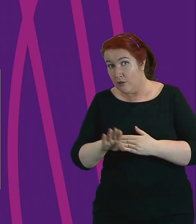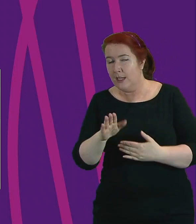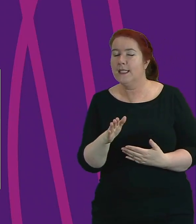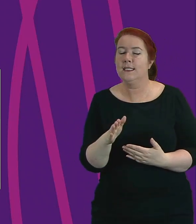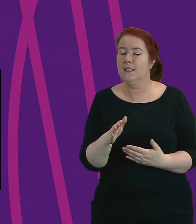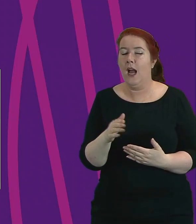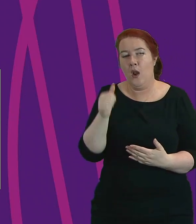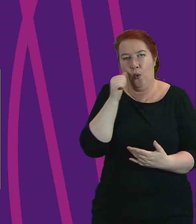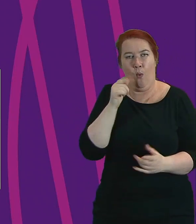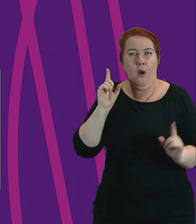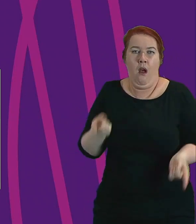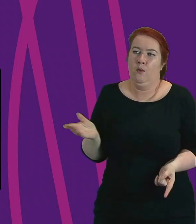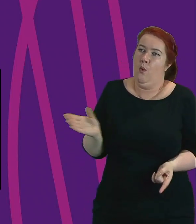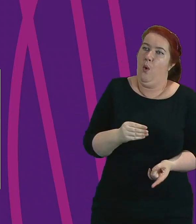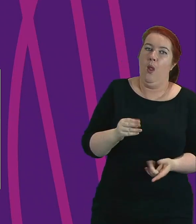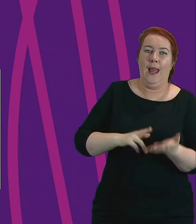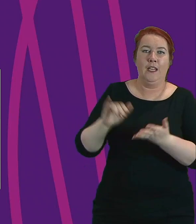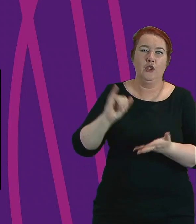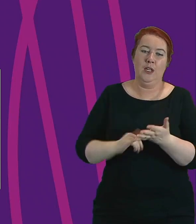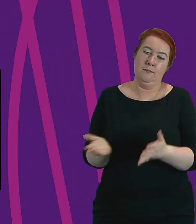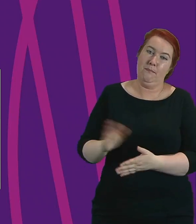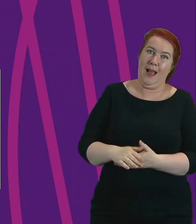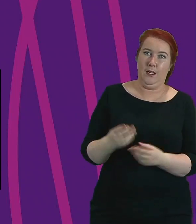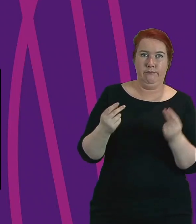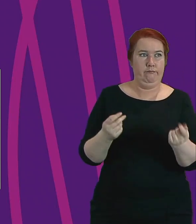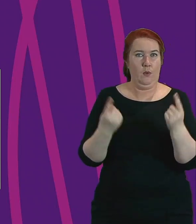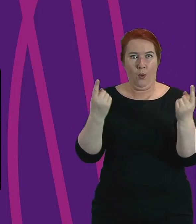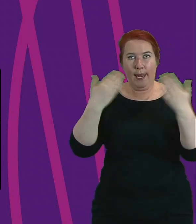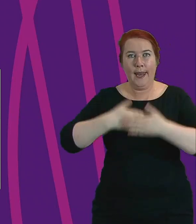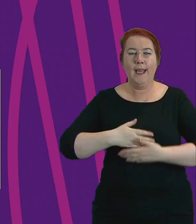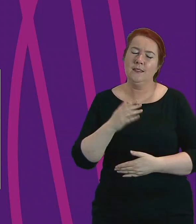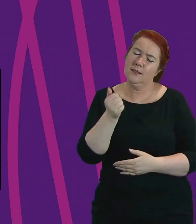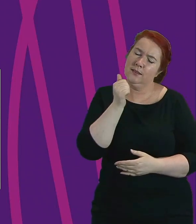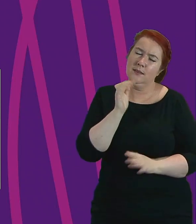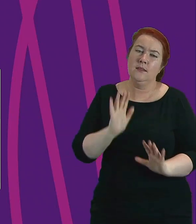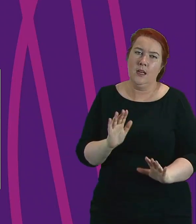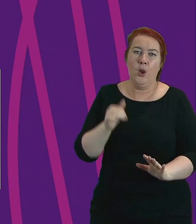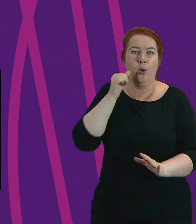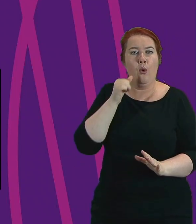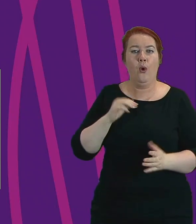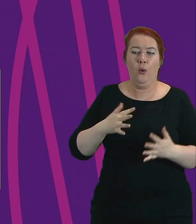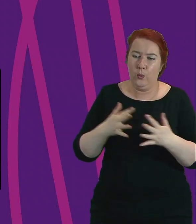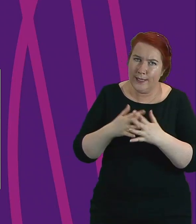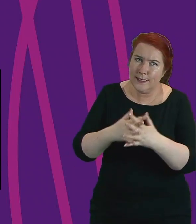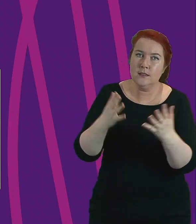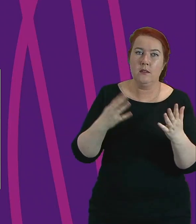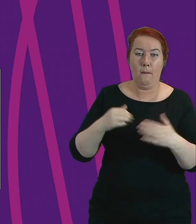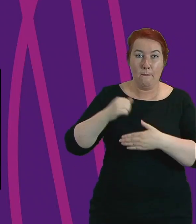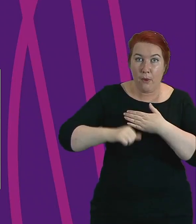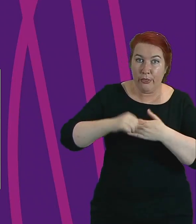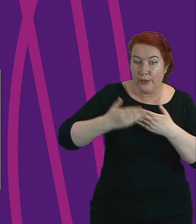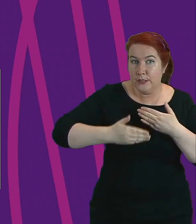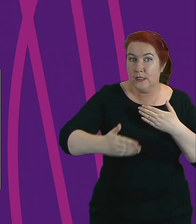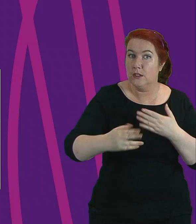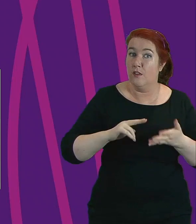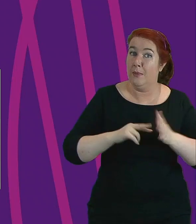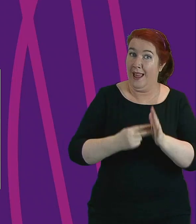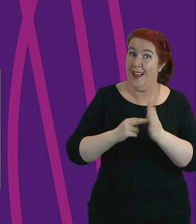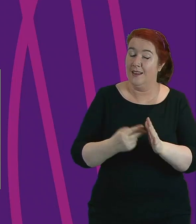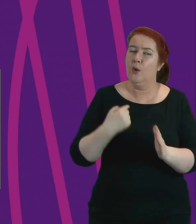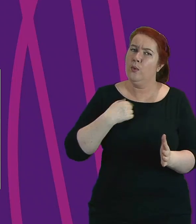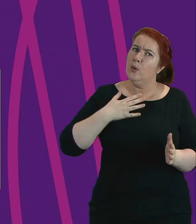NHS services overnight, and it does require weeks and if not months of careful planning, and we want to work with the